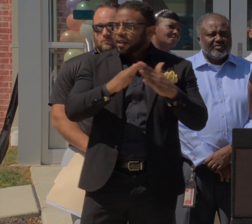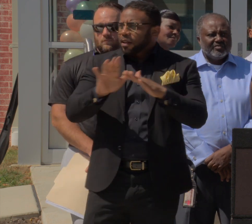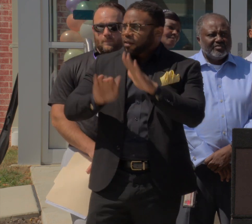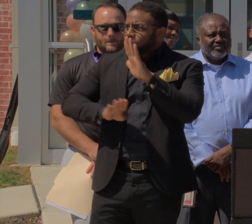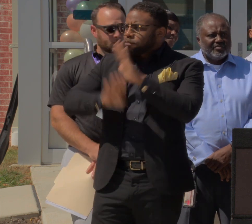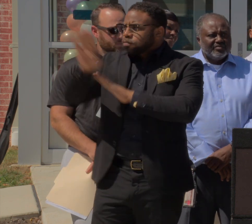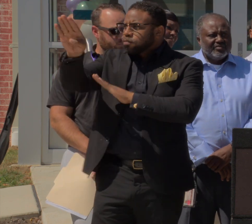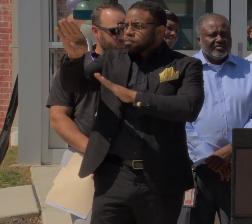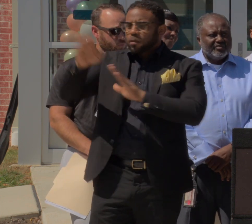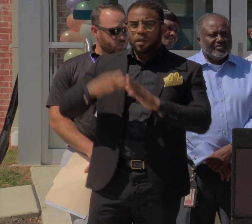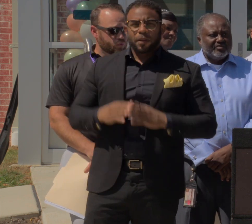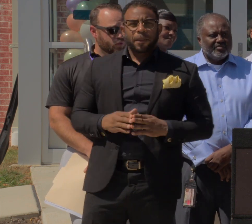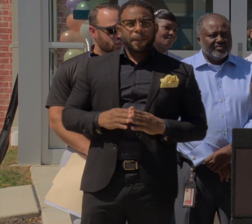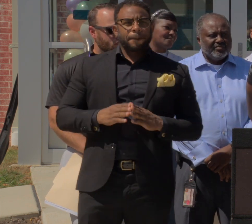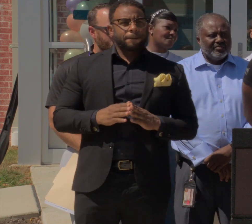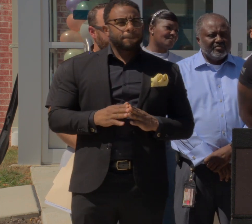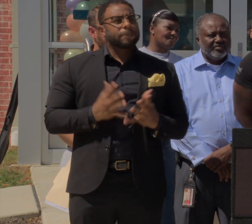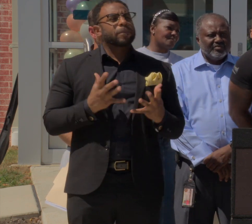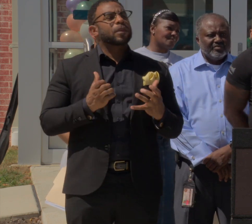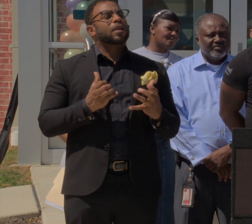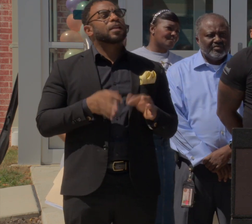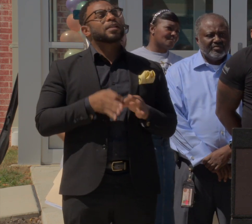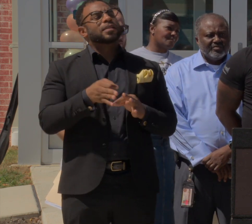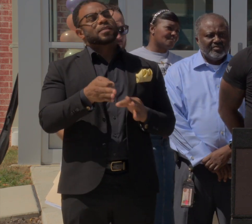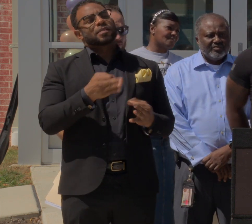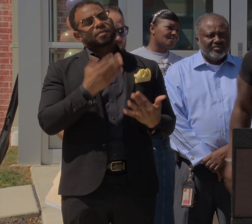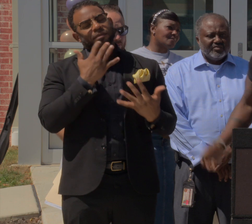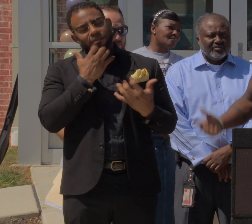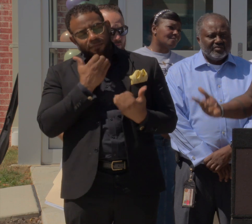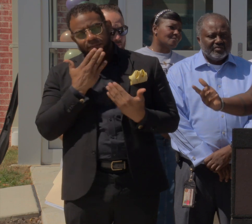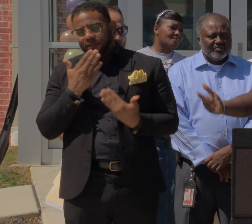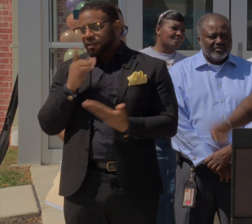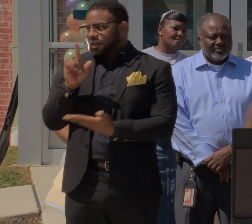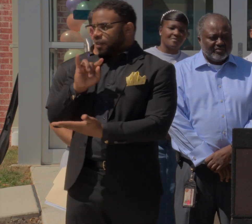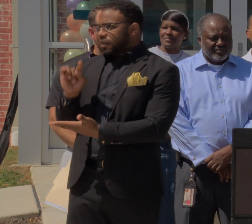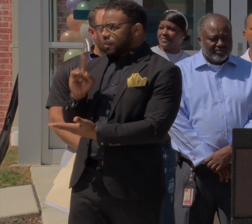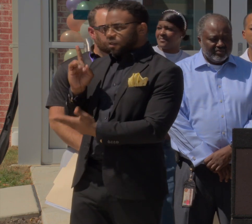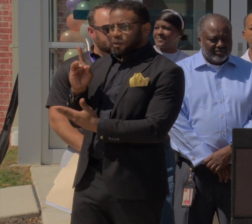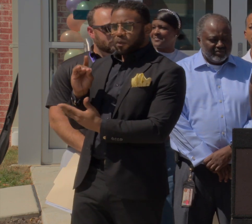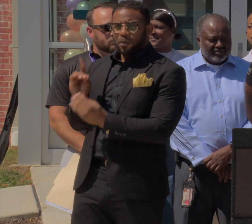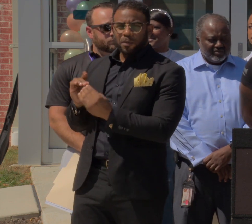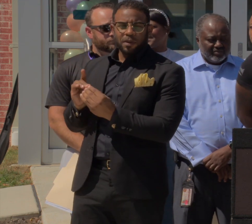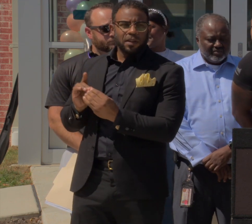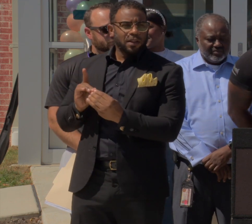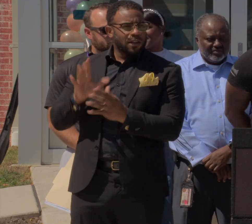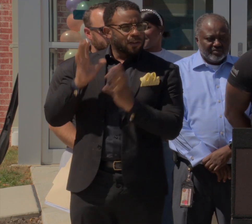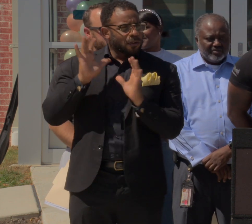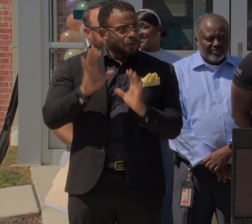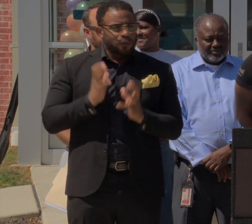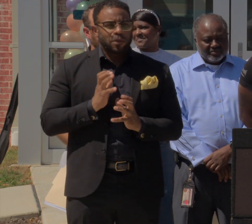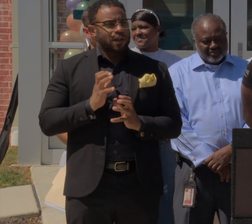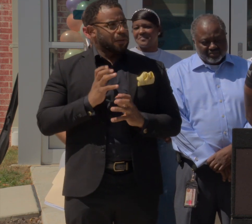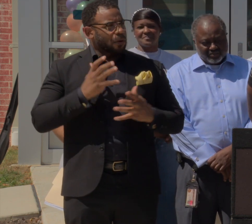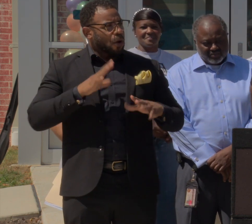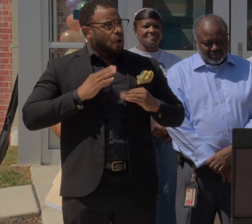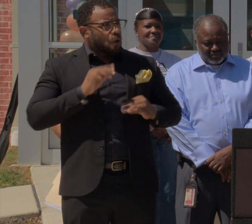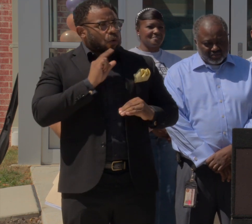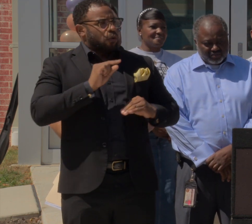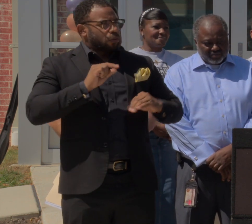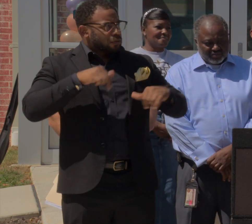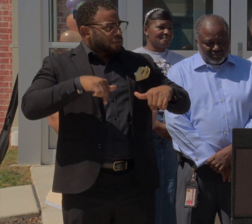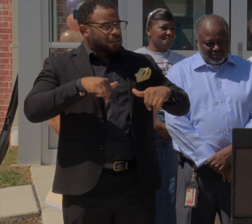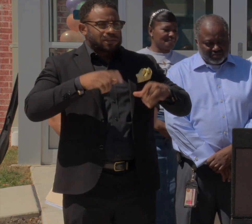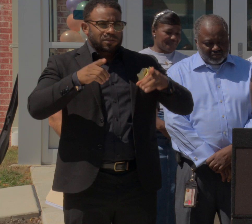can thrive. I want to extend my deepest gratitude to Liz once again, our incredible owners rep, whose dedication